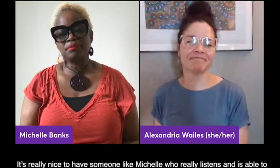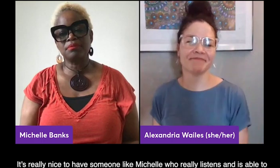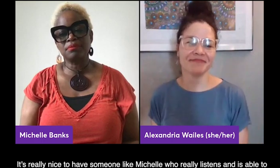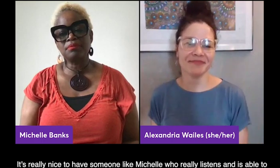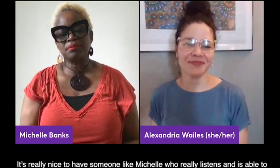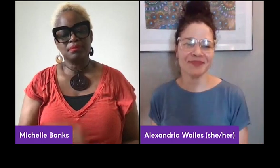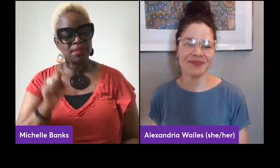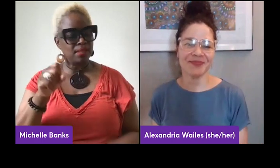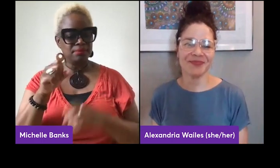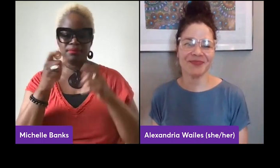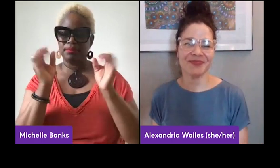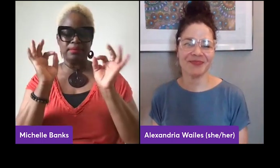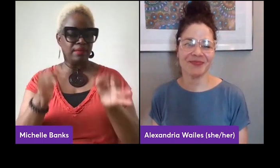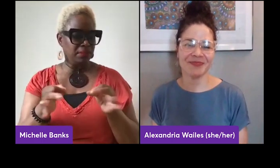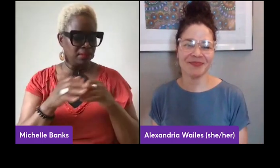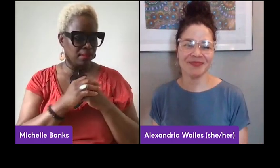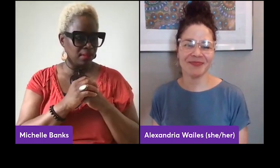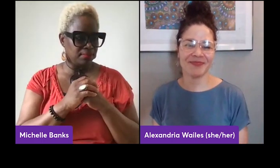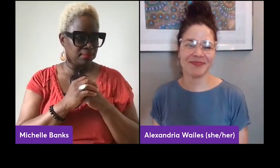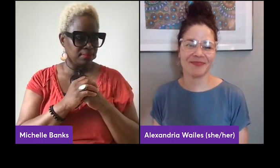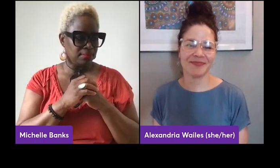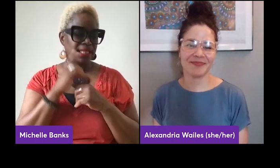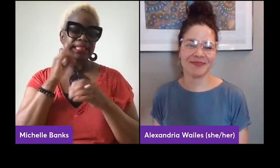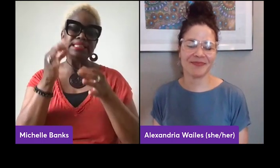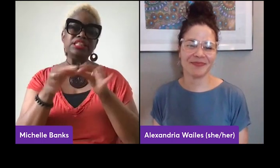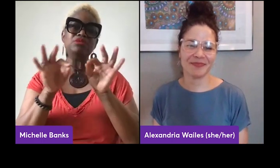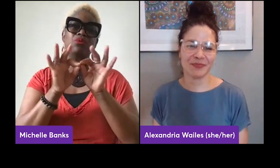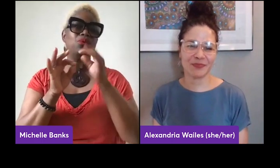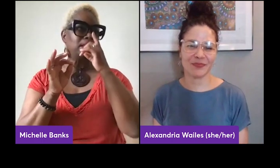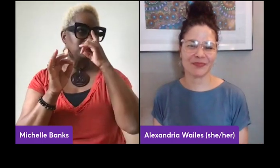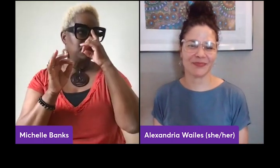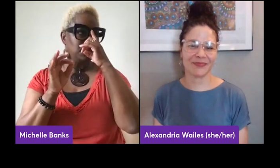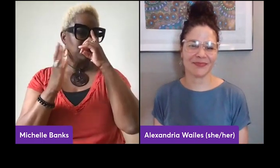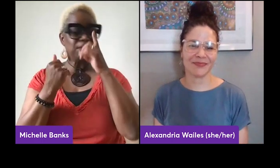important. Yes, definitely.